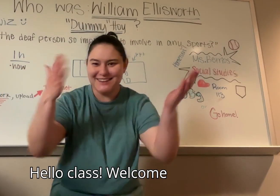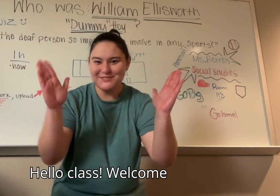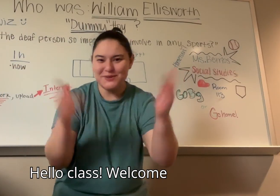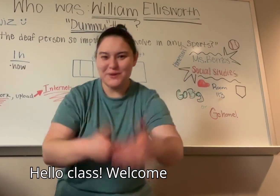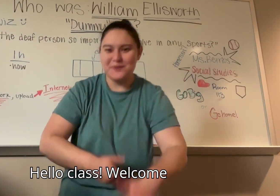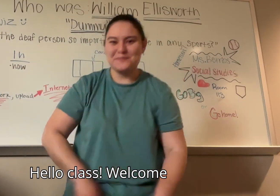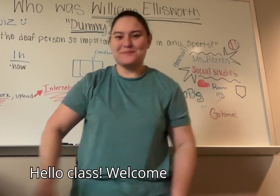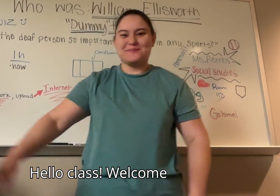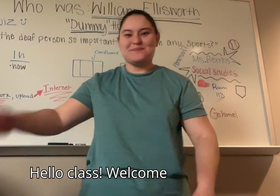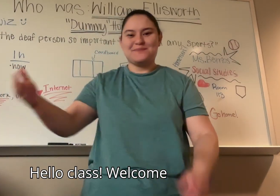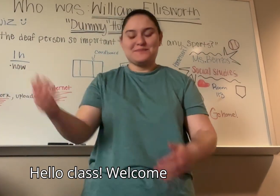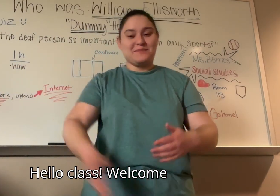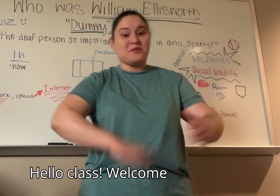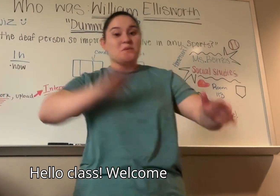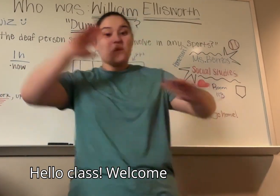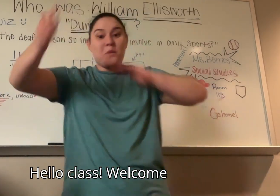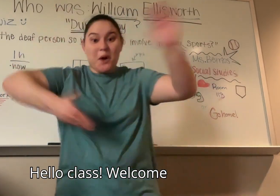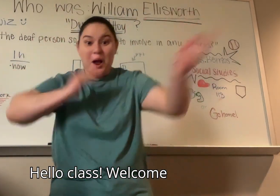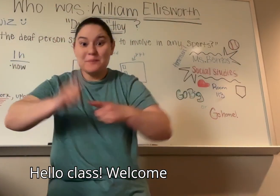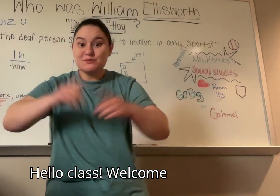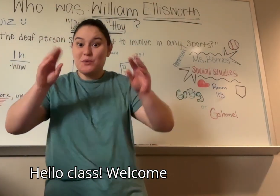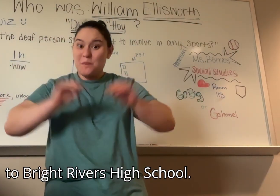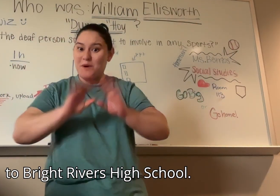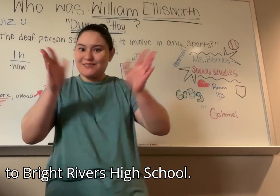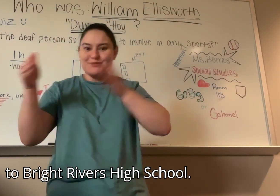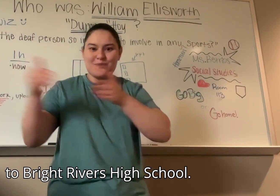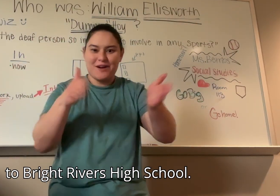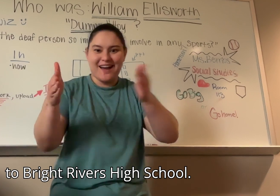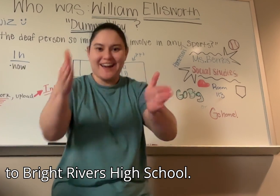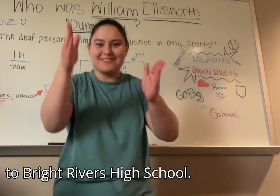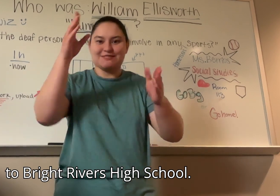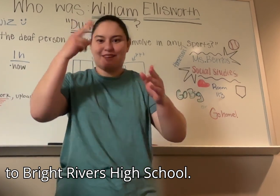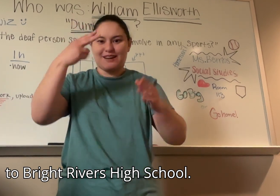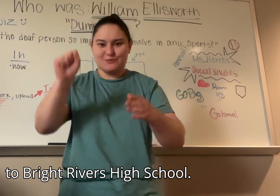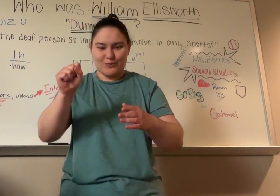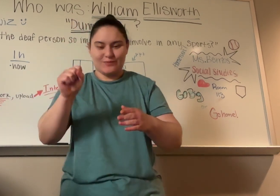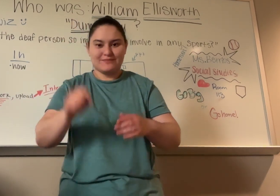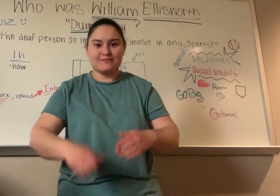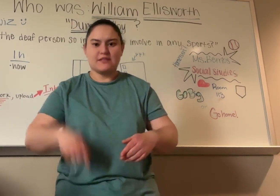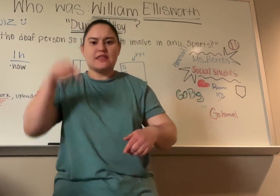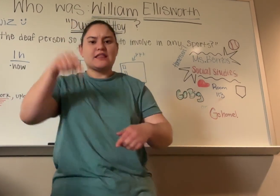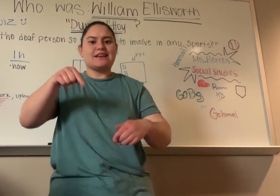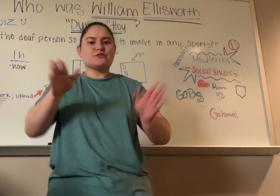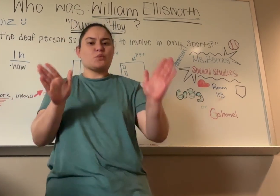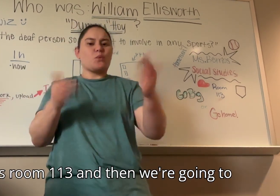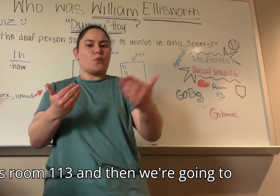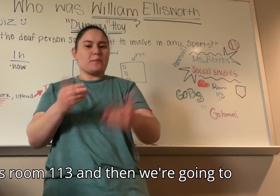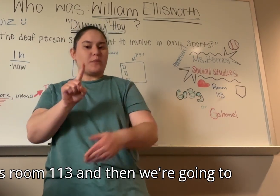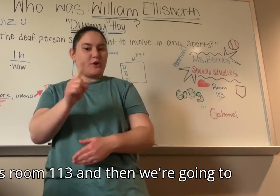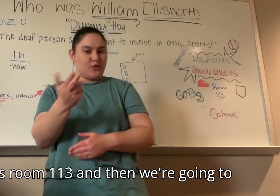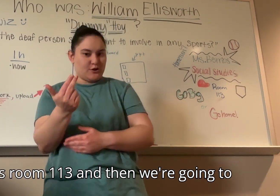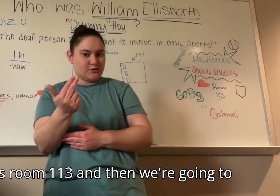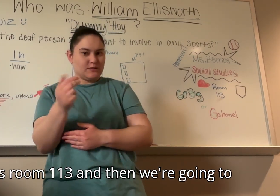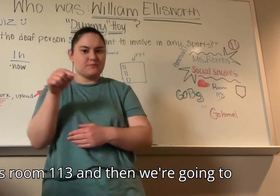Hello, class. Welcome to Bright Rivers High School. This is room